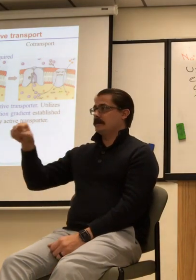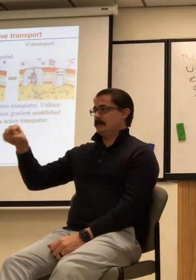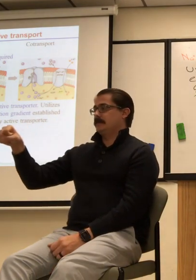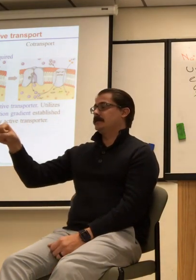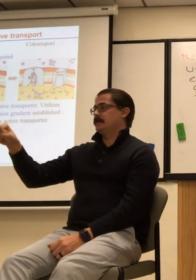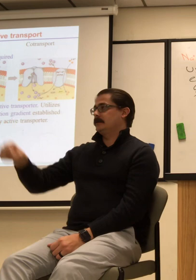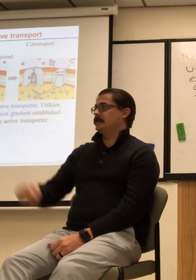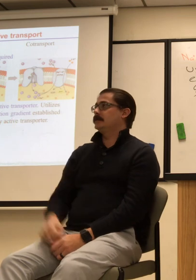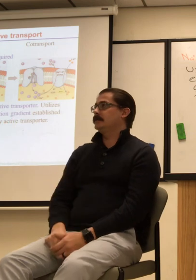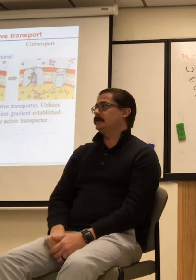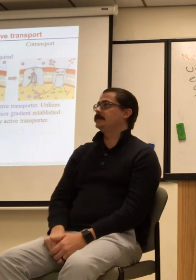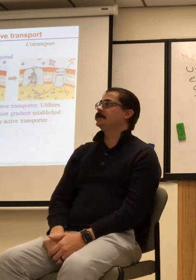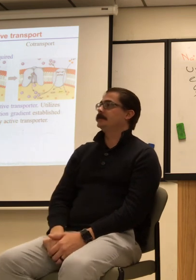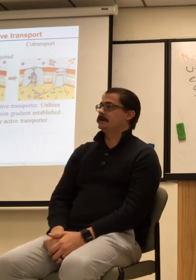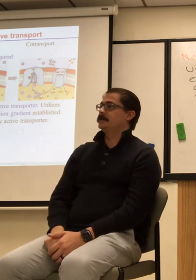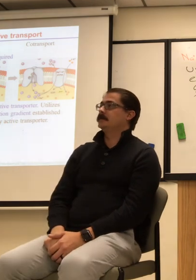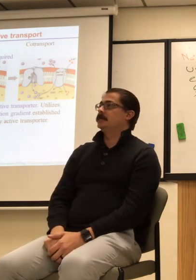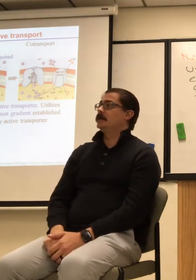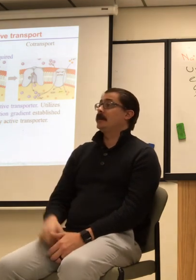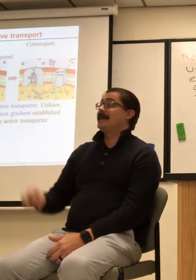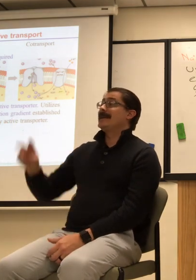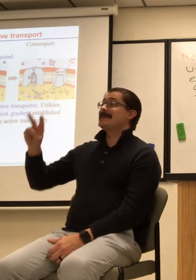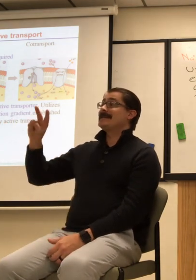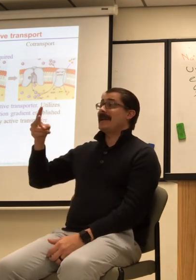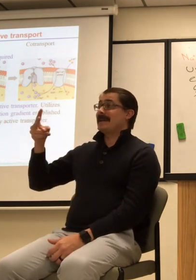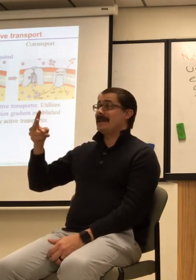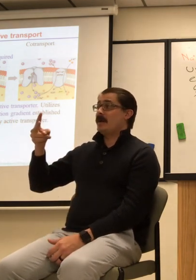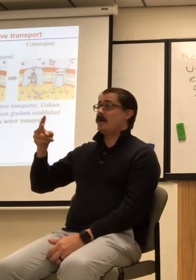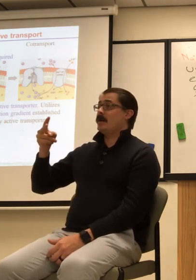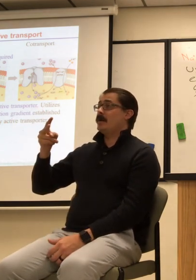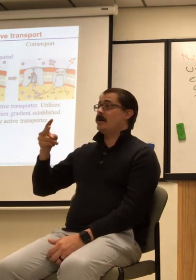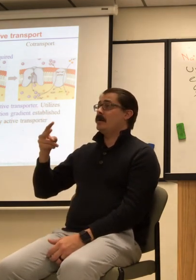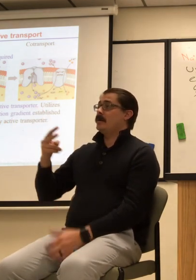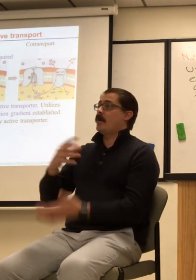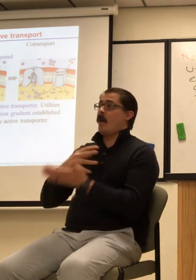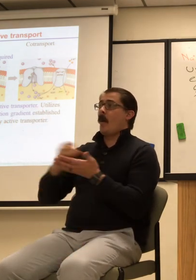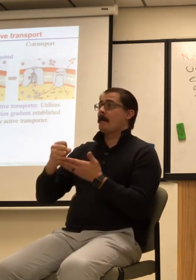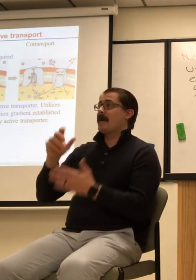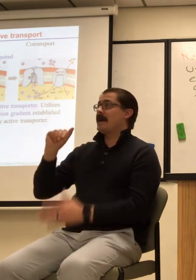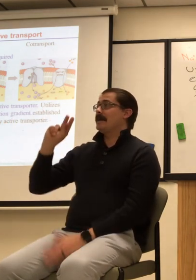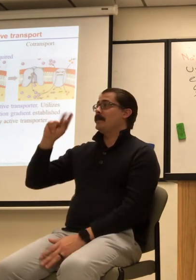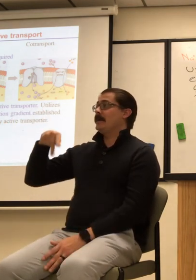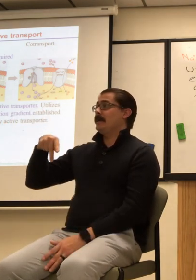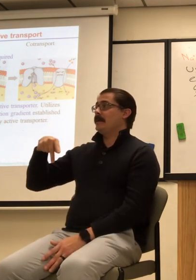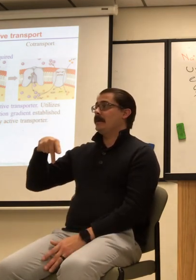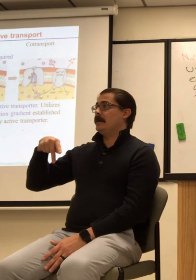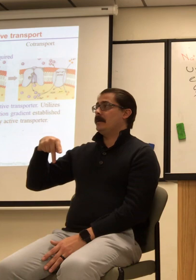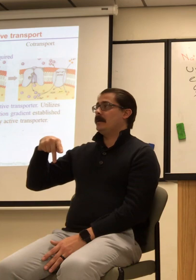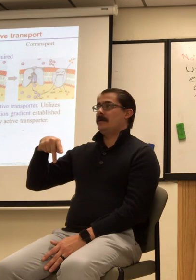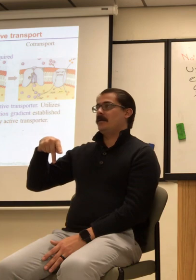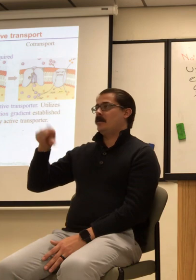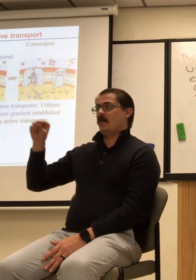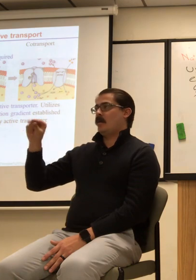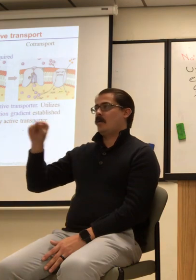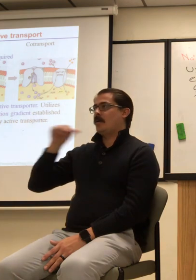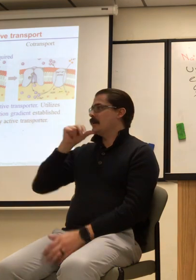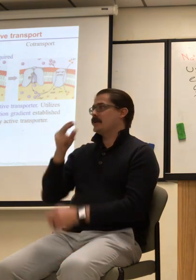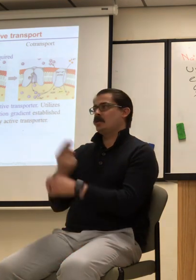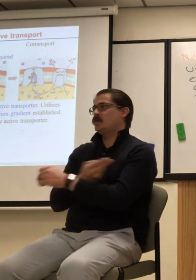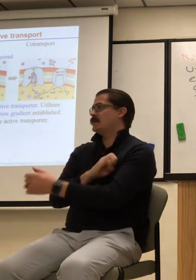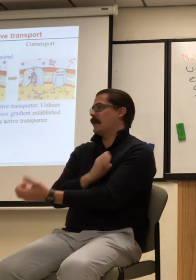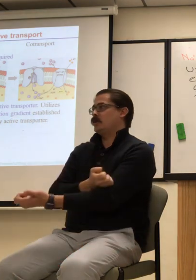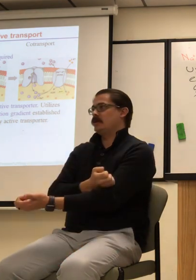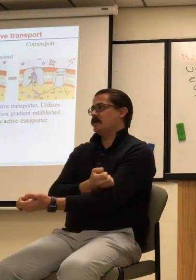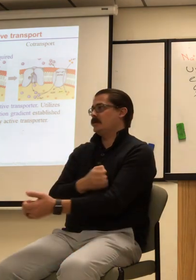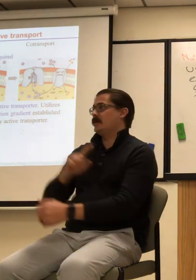Yes. Does the secondary burn ATP, yes or no? No.